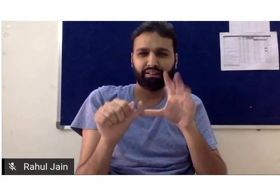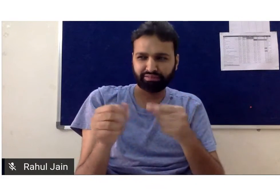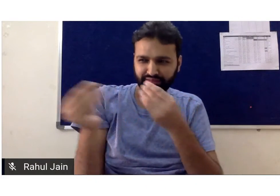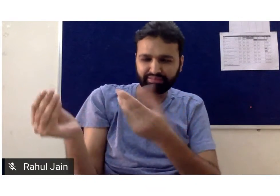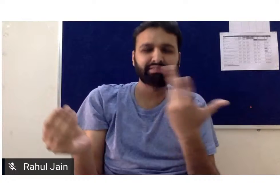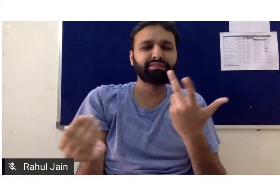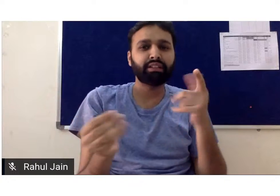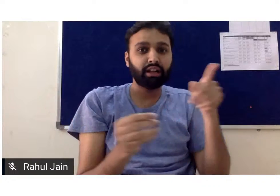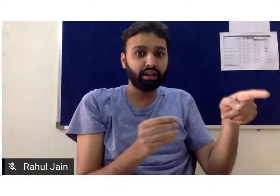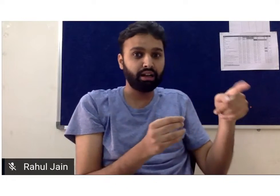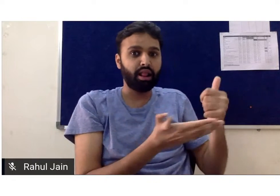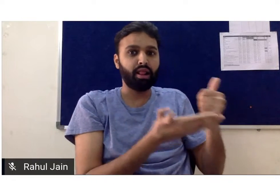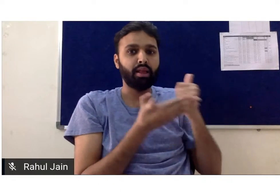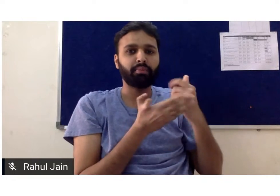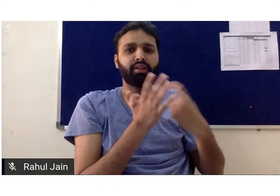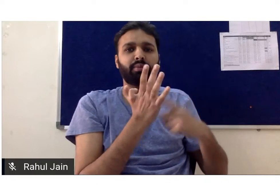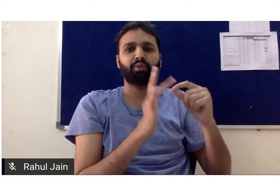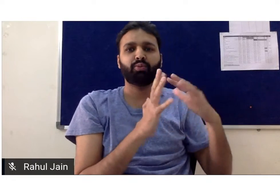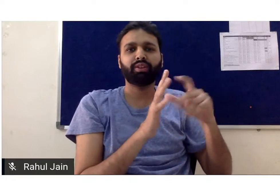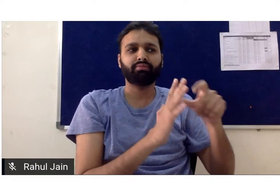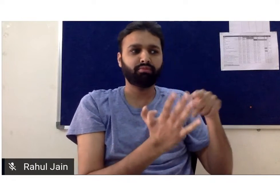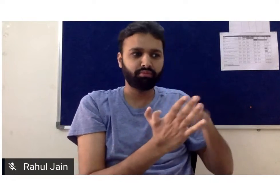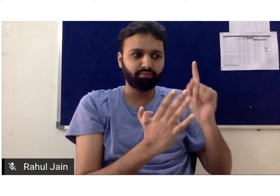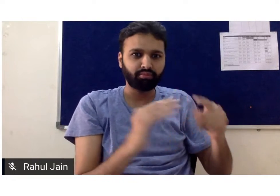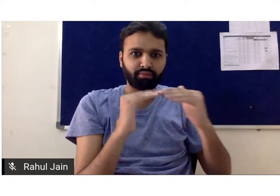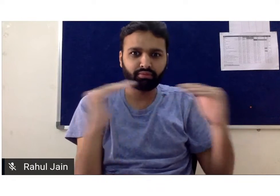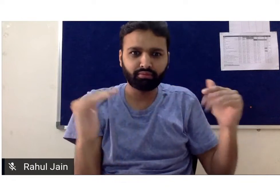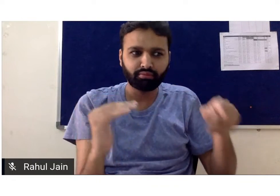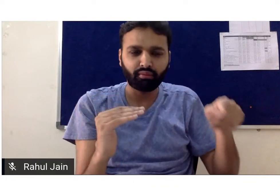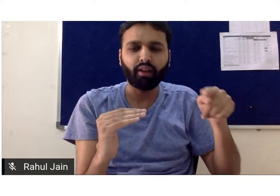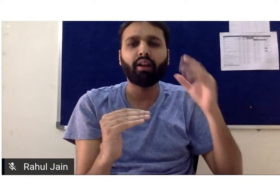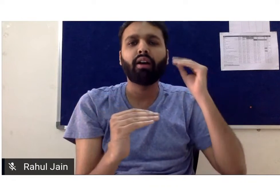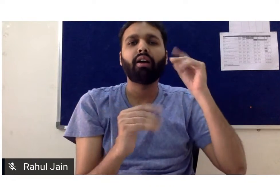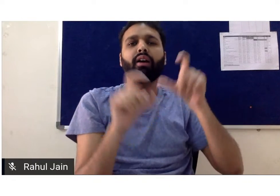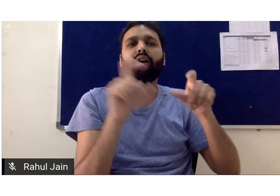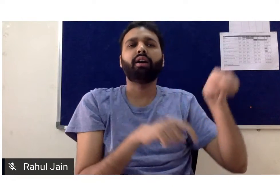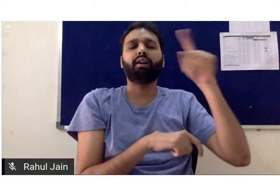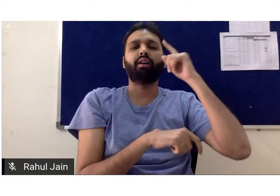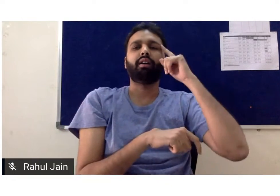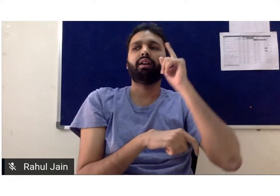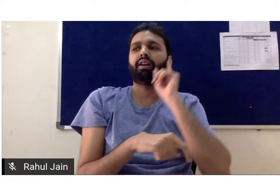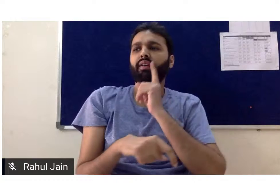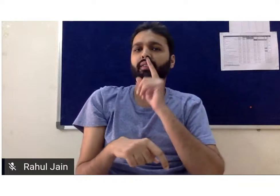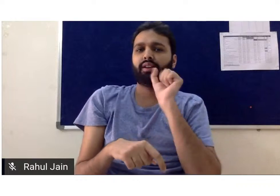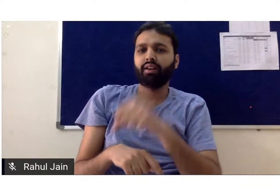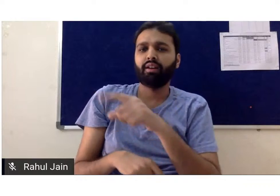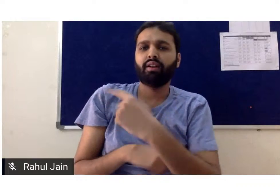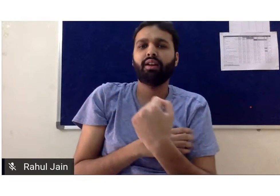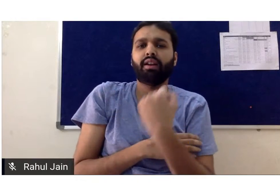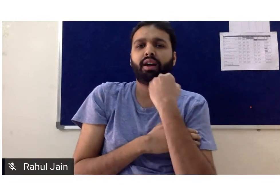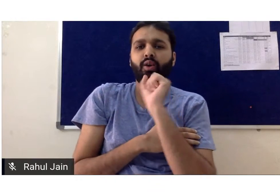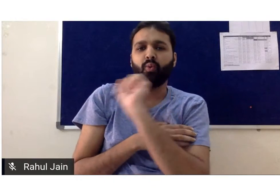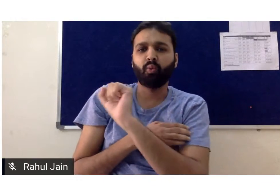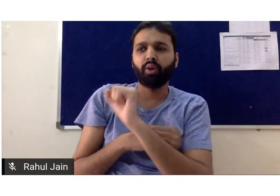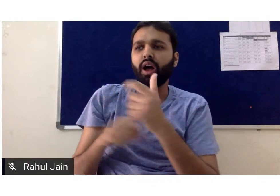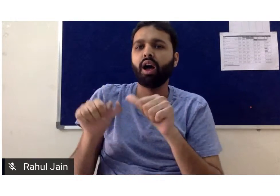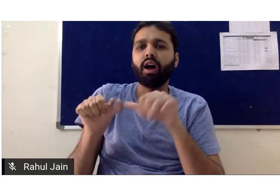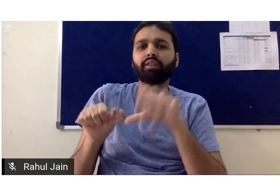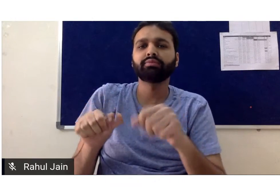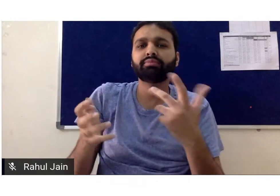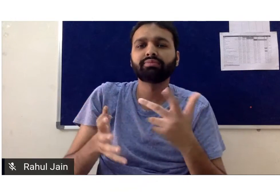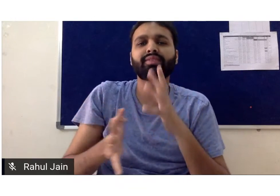people are now getting more aware. So the RPWD Act has helped us in creating much